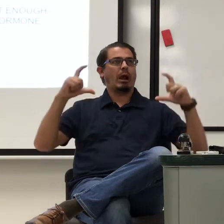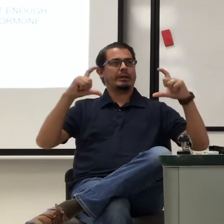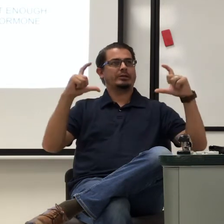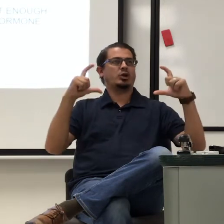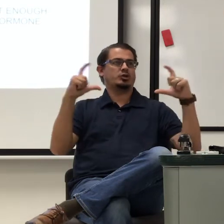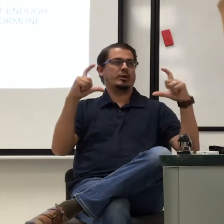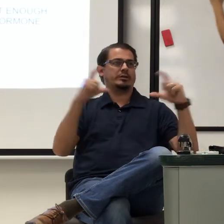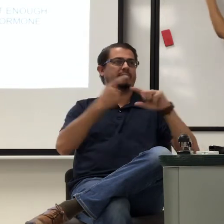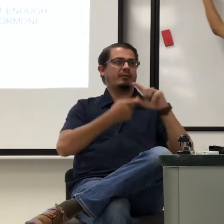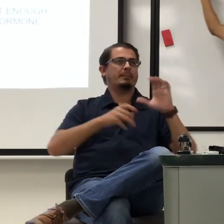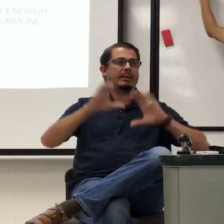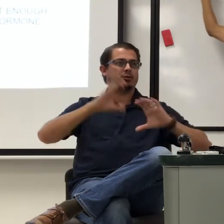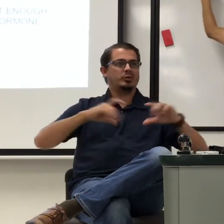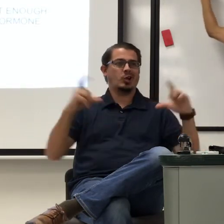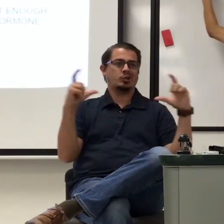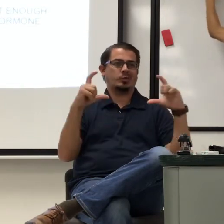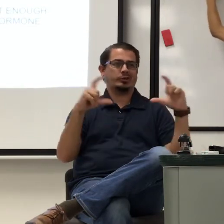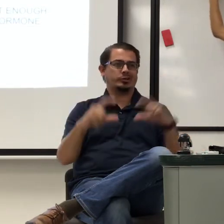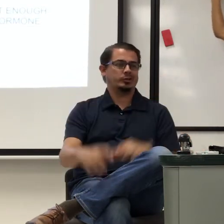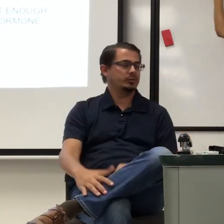from chemistry.